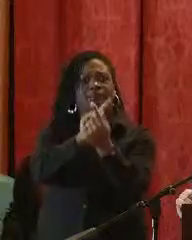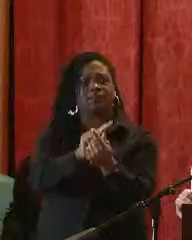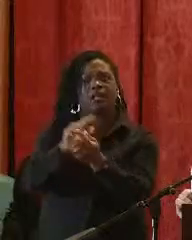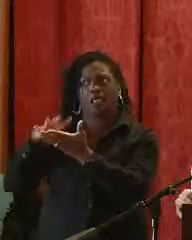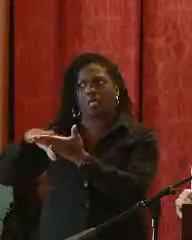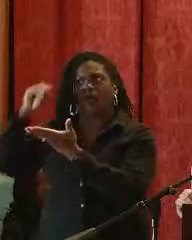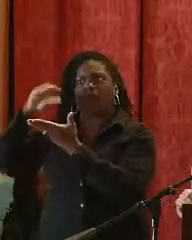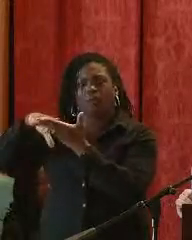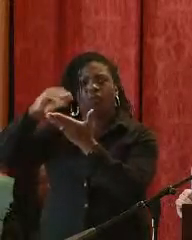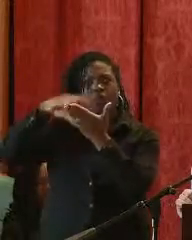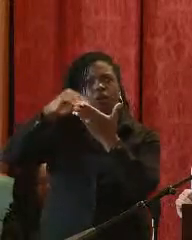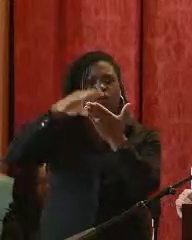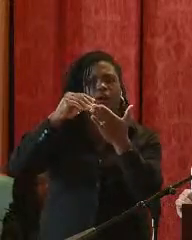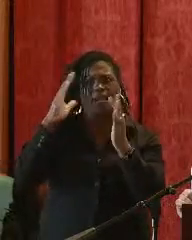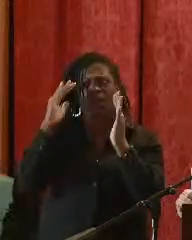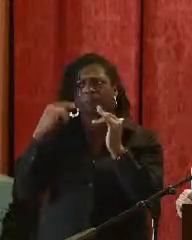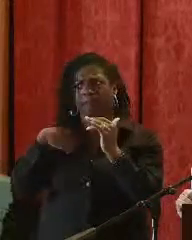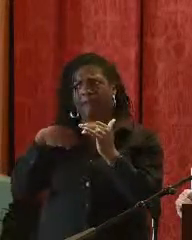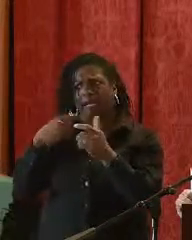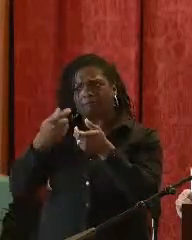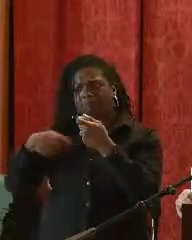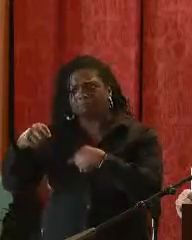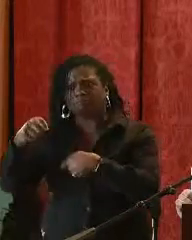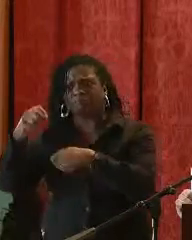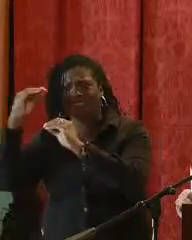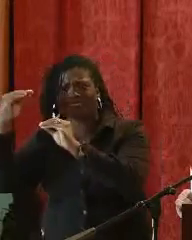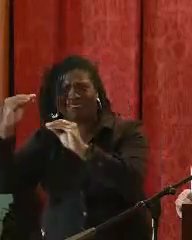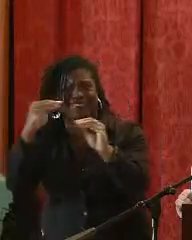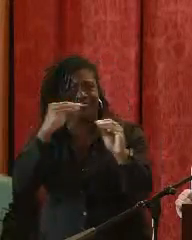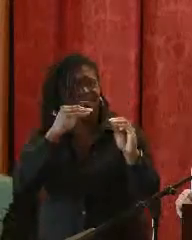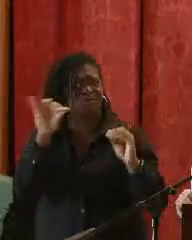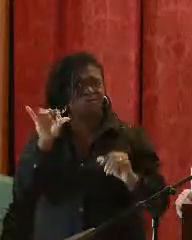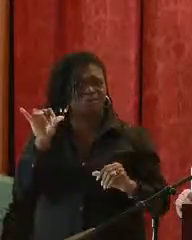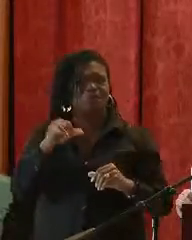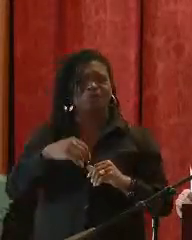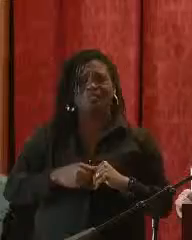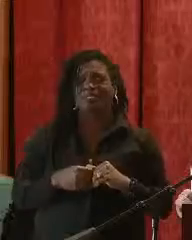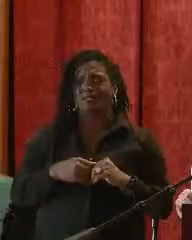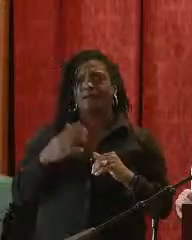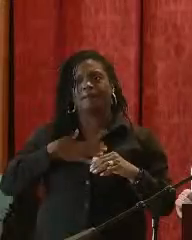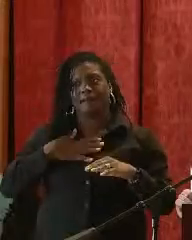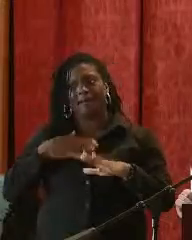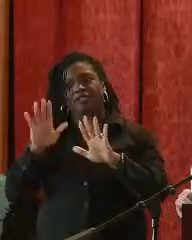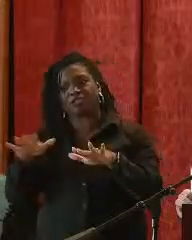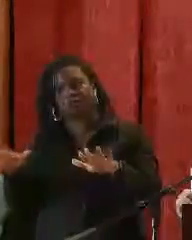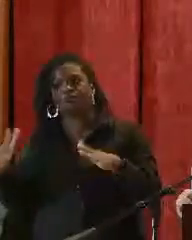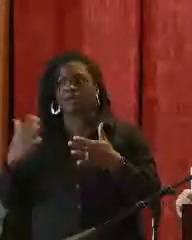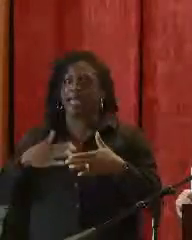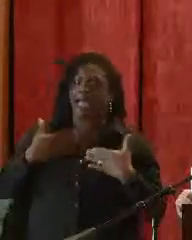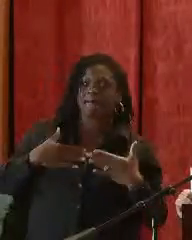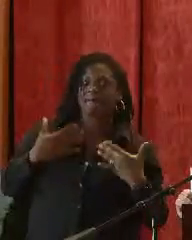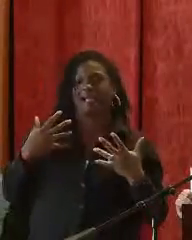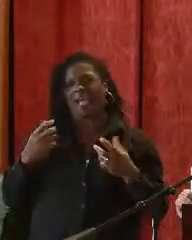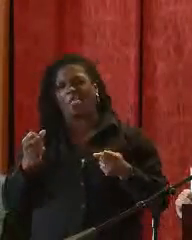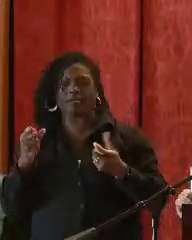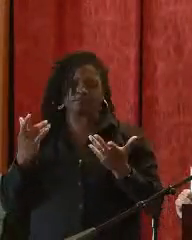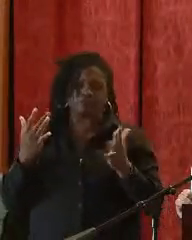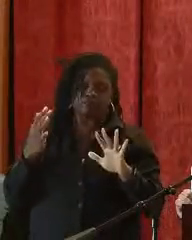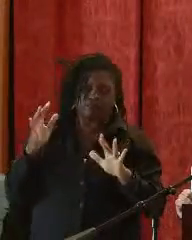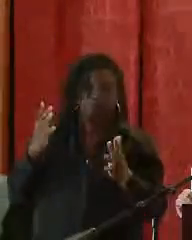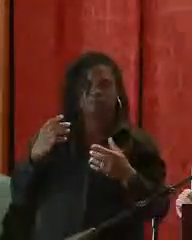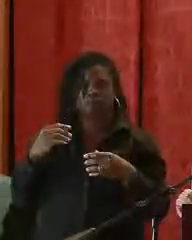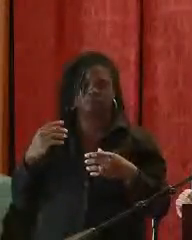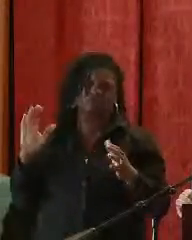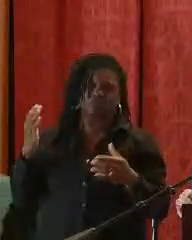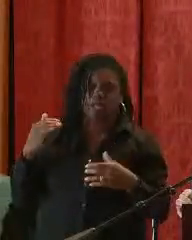hopefully I've taught them some things. Today, my kids are happy and healthy, relatively speaking. Adults. Craig is 42,